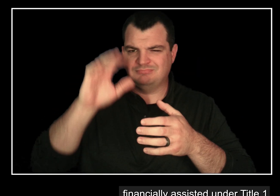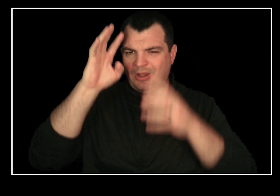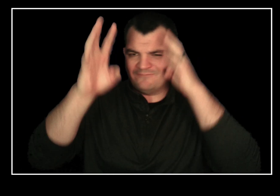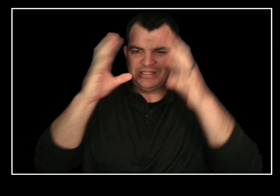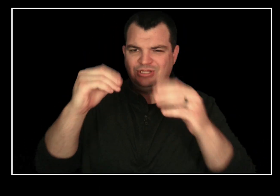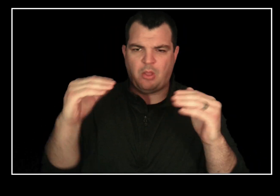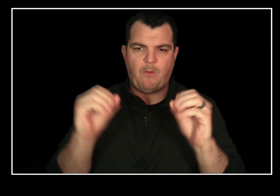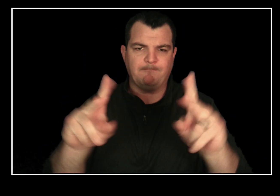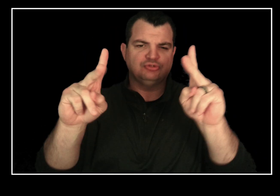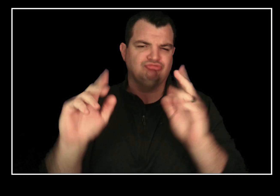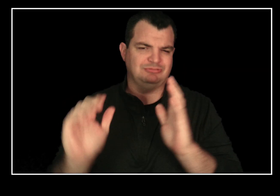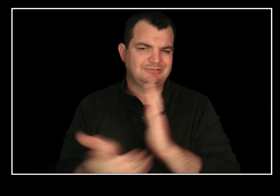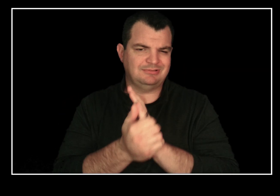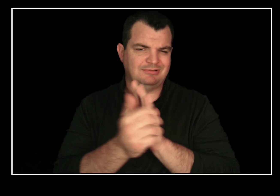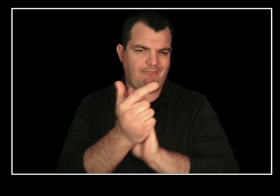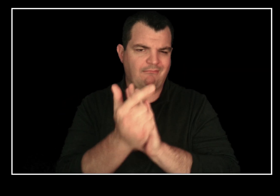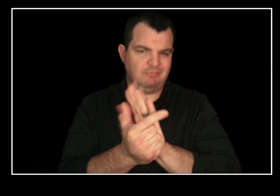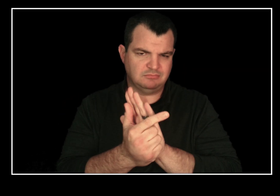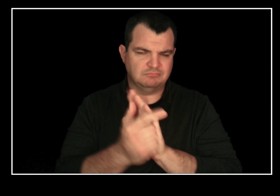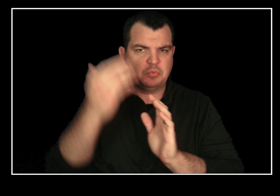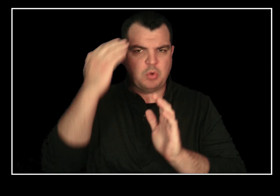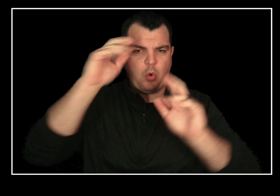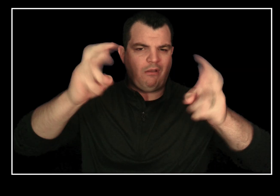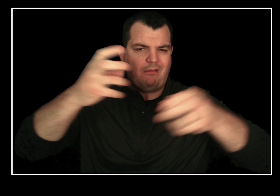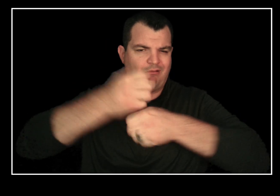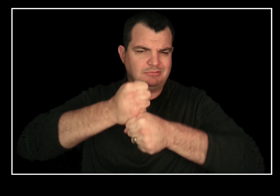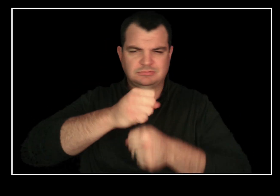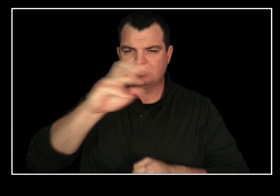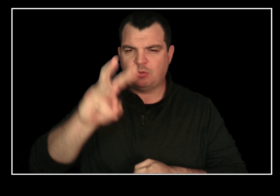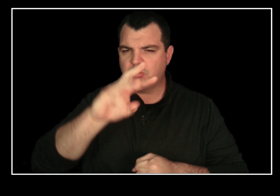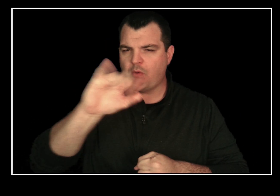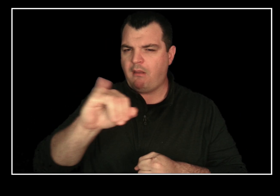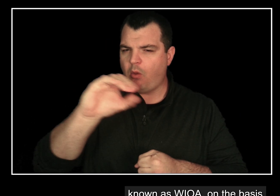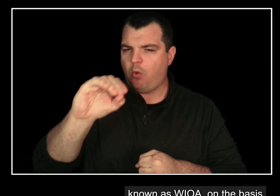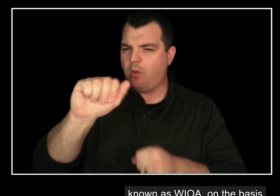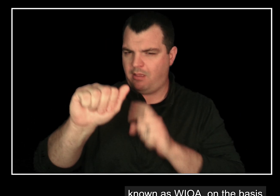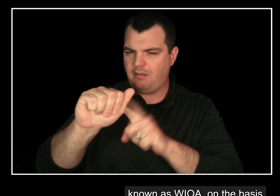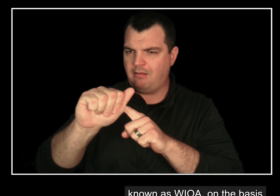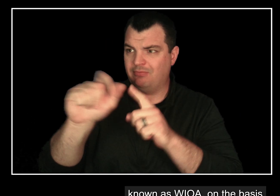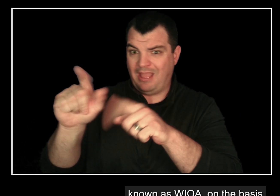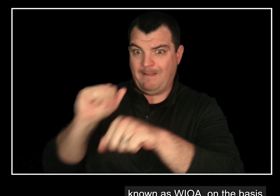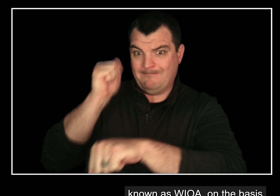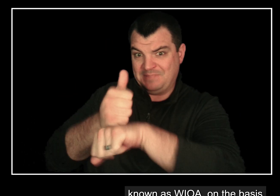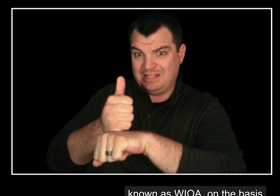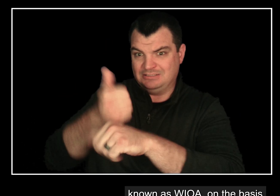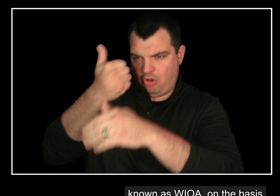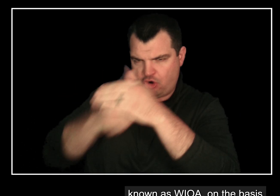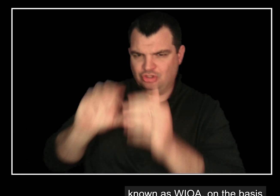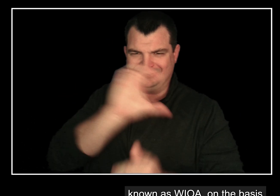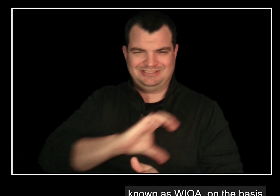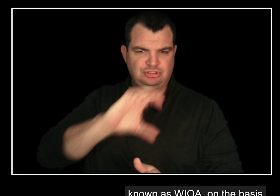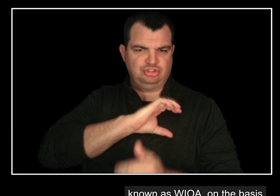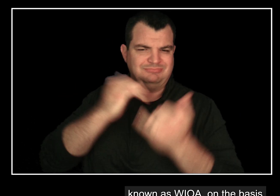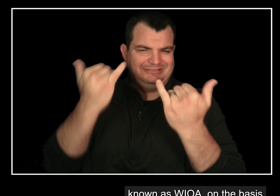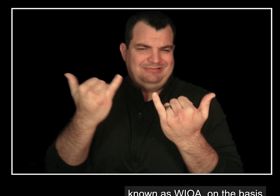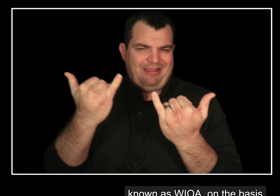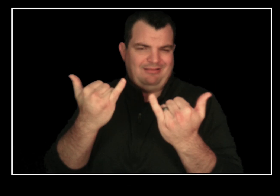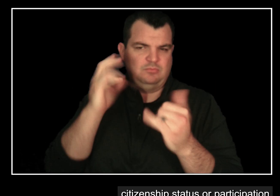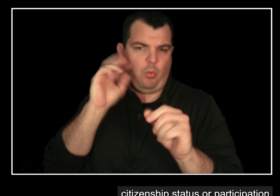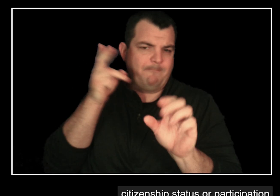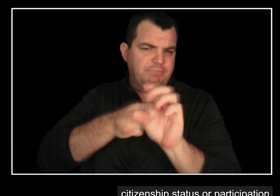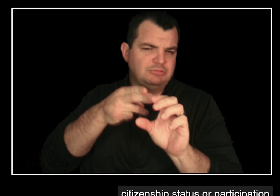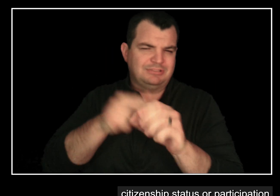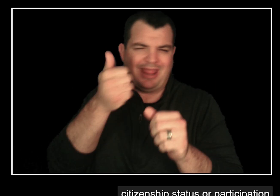I of the Workforce Innovation and Opportunity Act, known as WIOA, on the basis of the